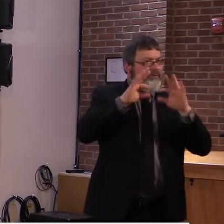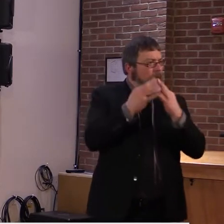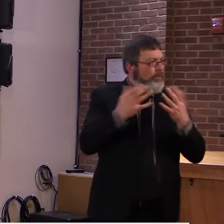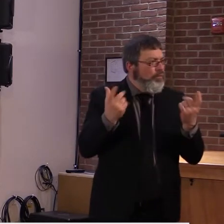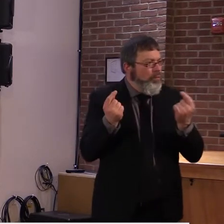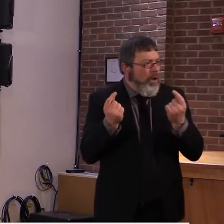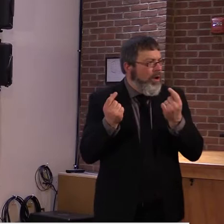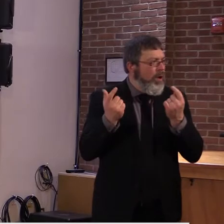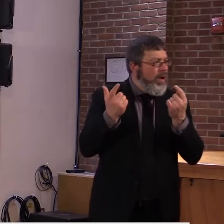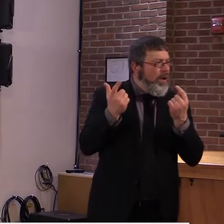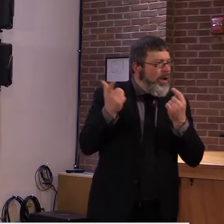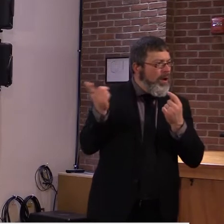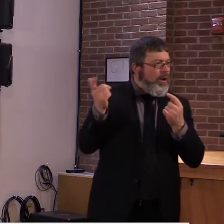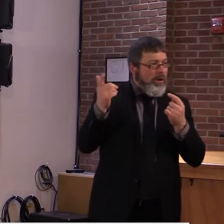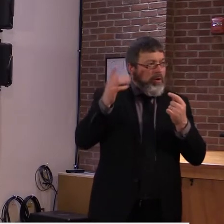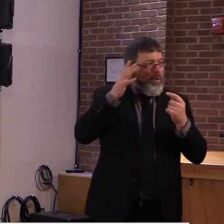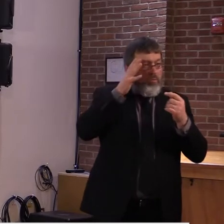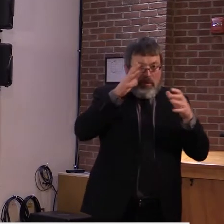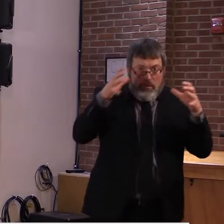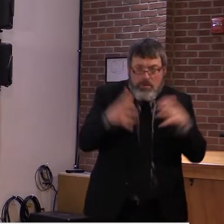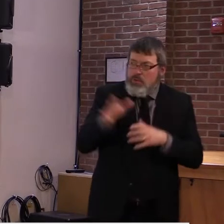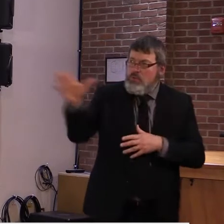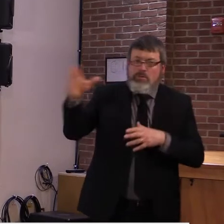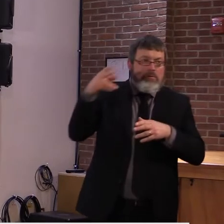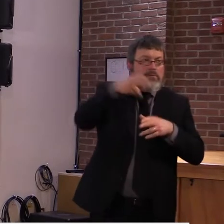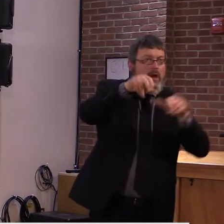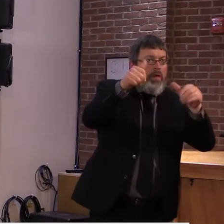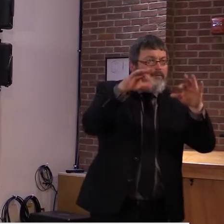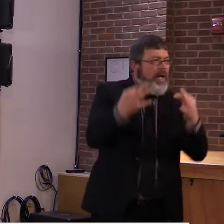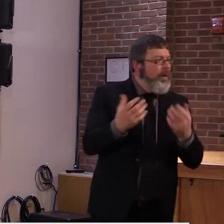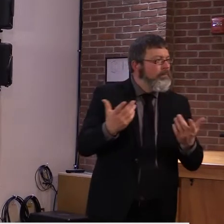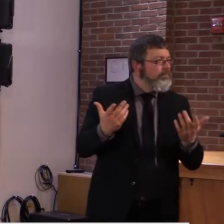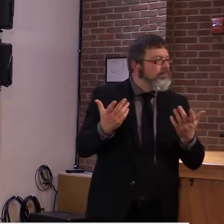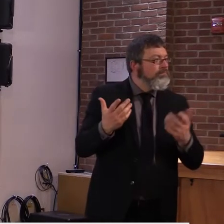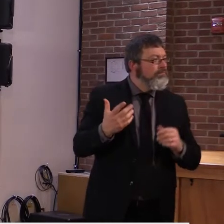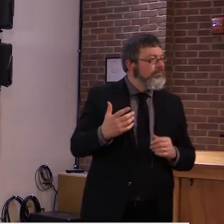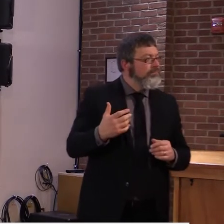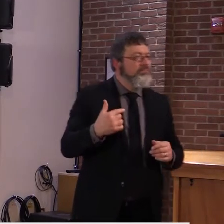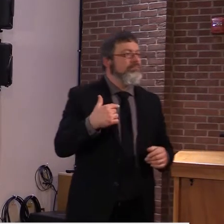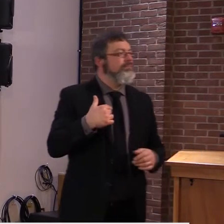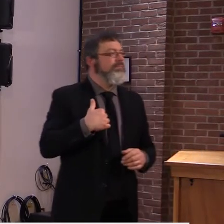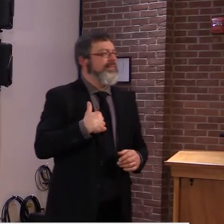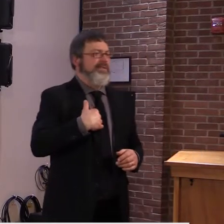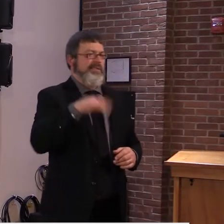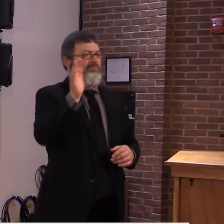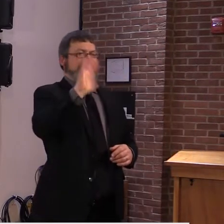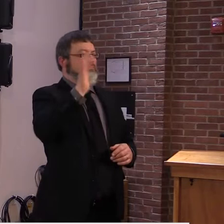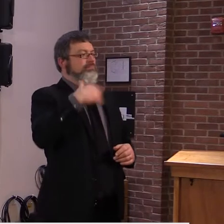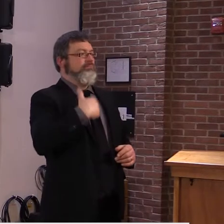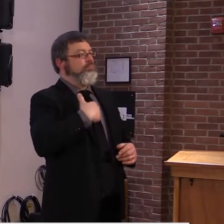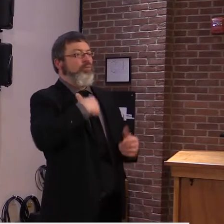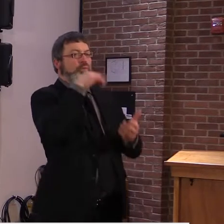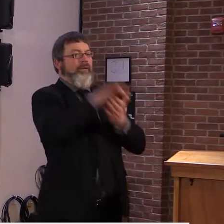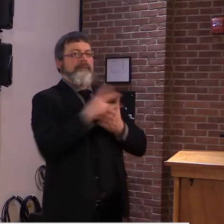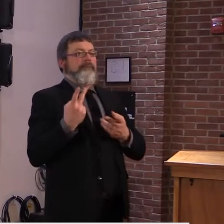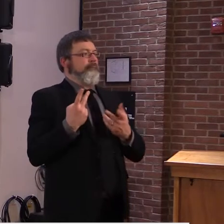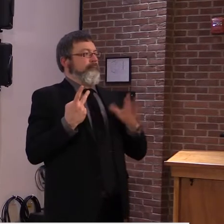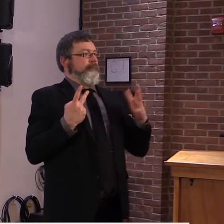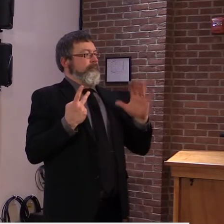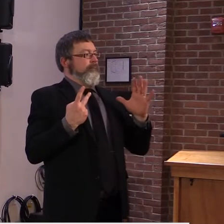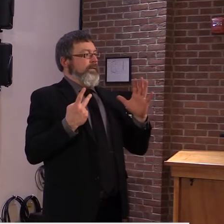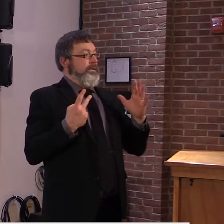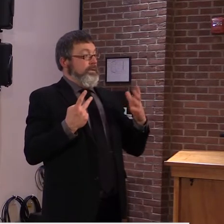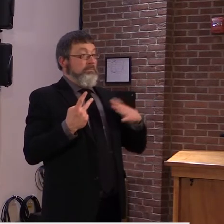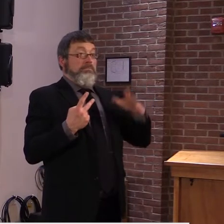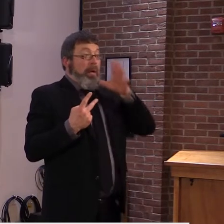No, it'll just be my wife and I. My mom was planning. This was back during the summer. She lives in